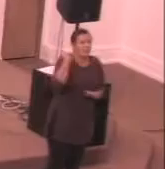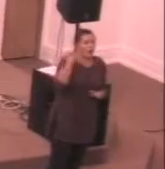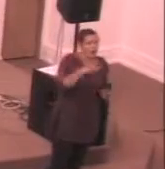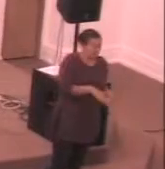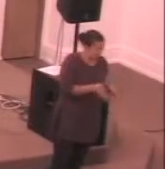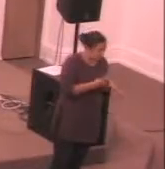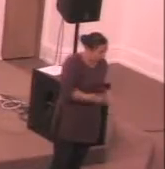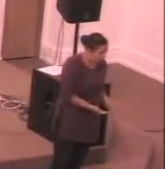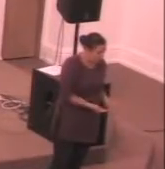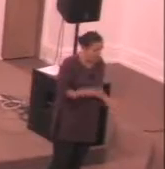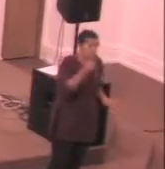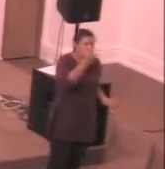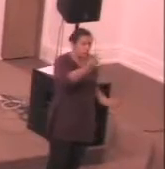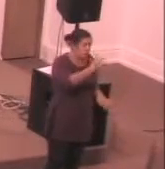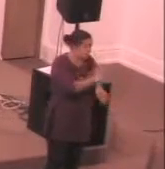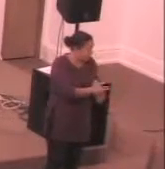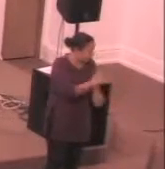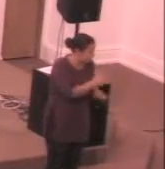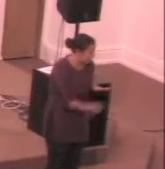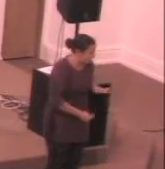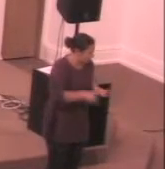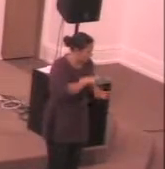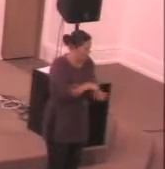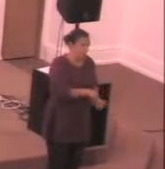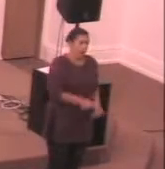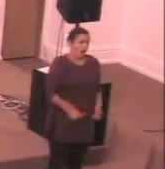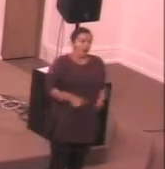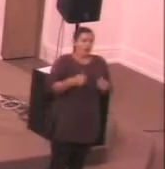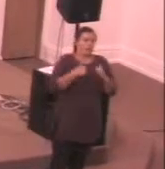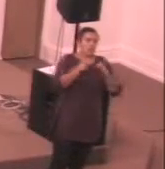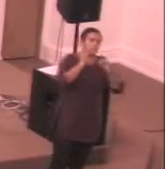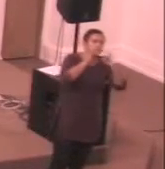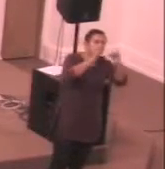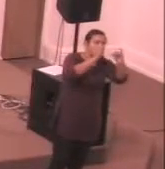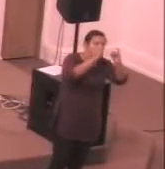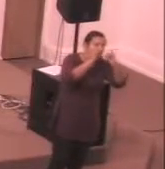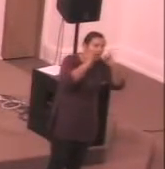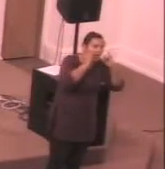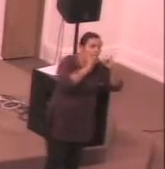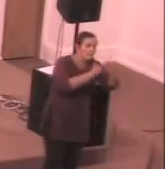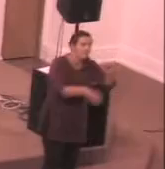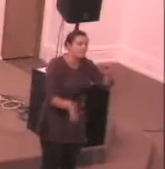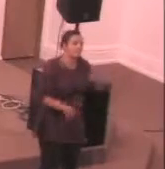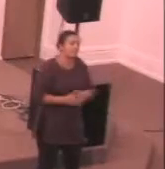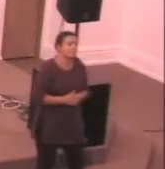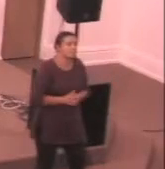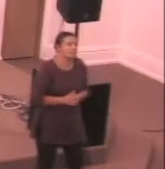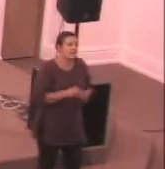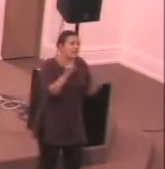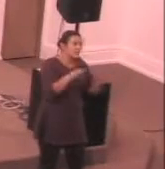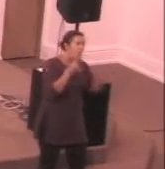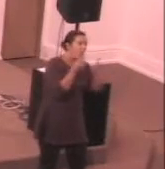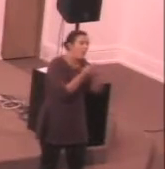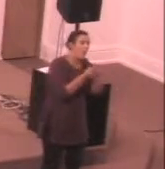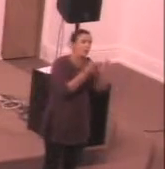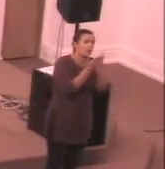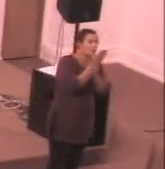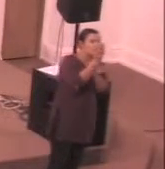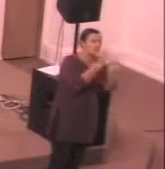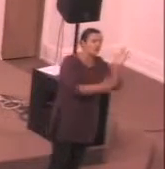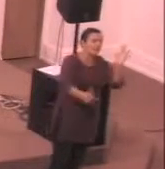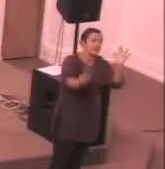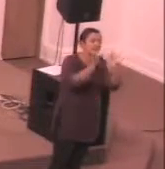that covers me and raised this dead man alive. And it's